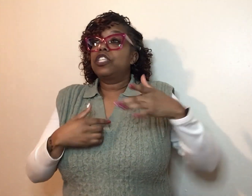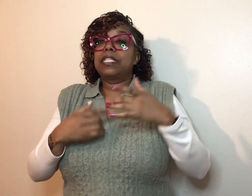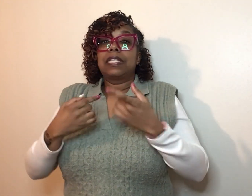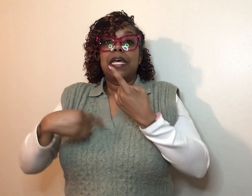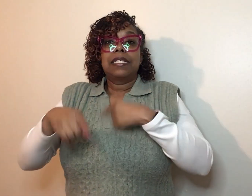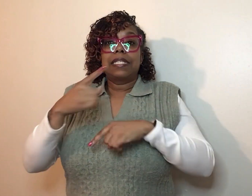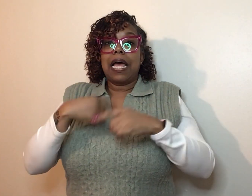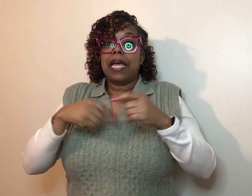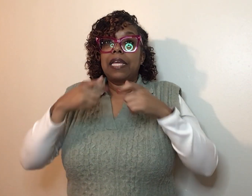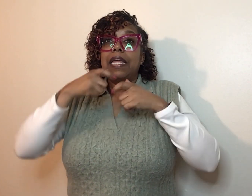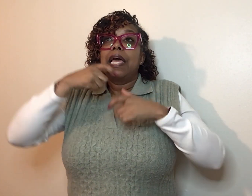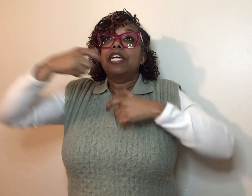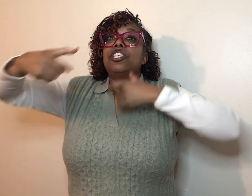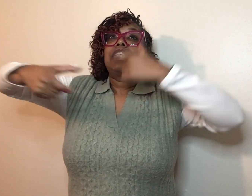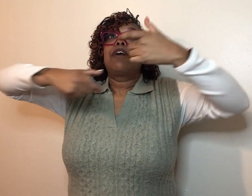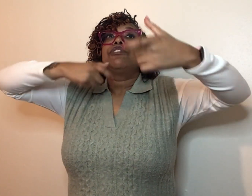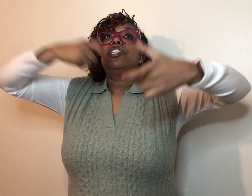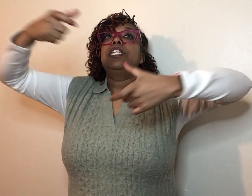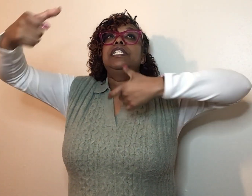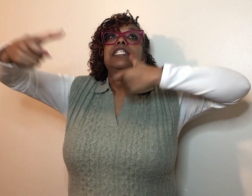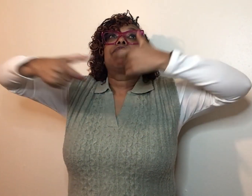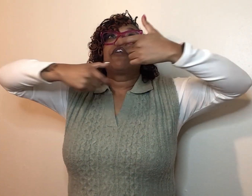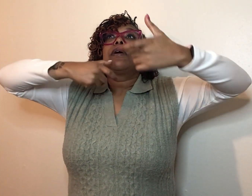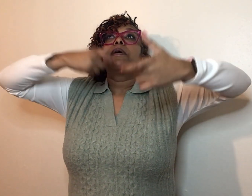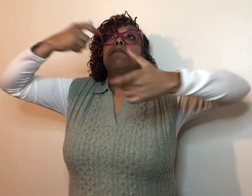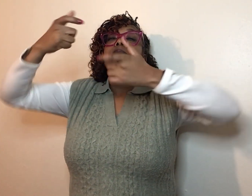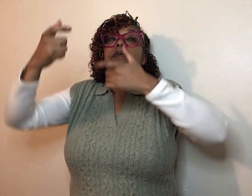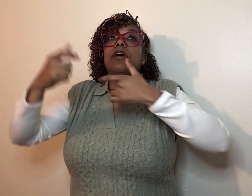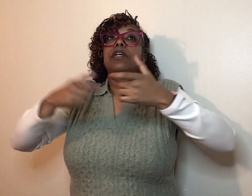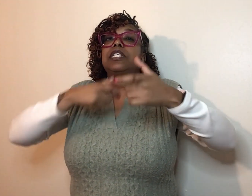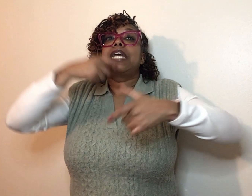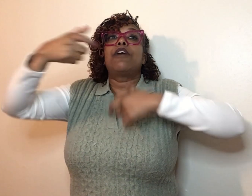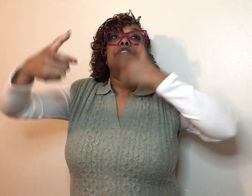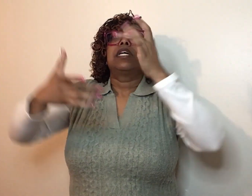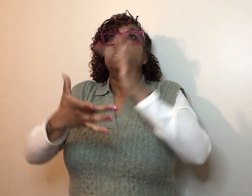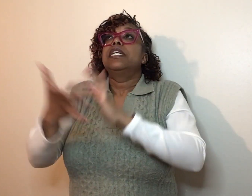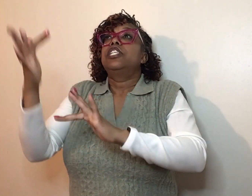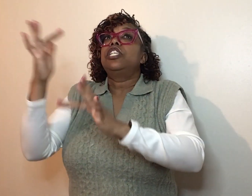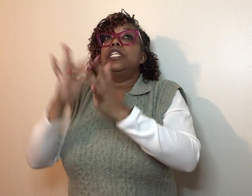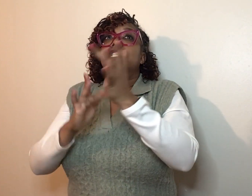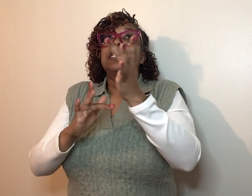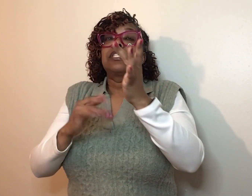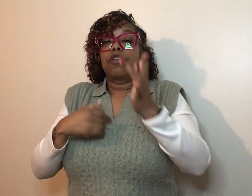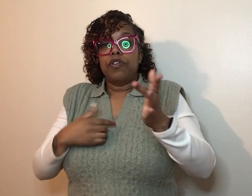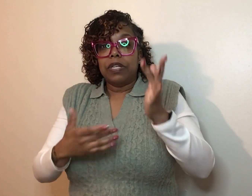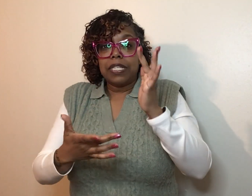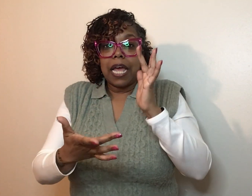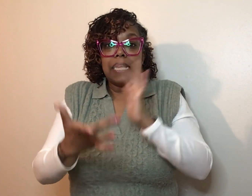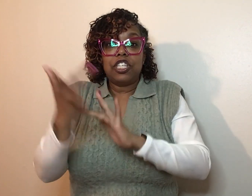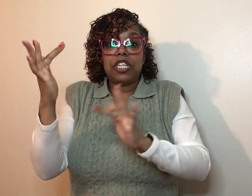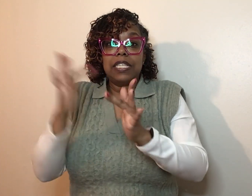just sign shout Jesus from, shout Jesus, or you can sign